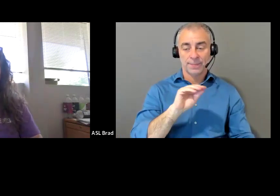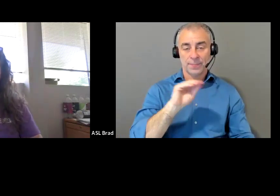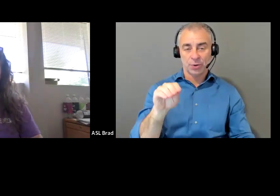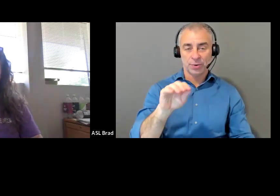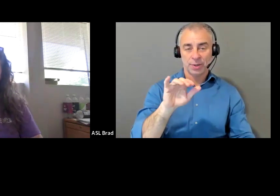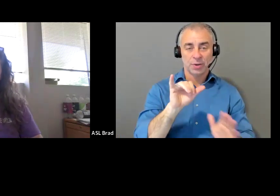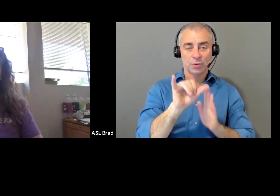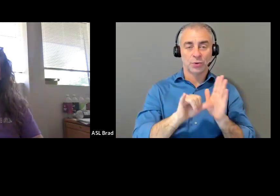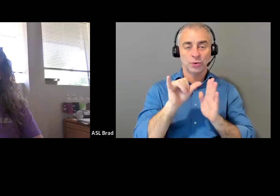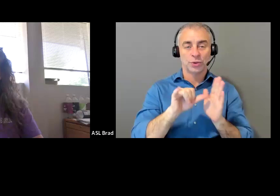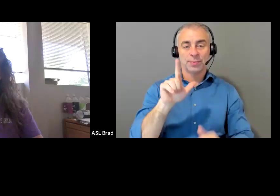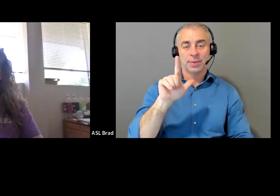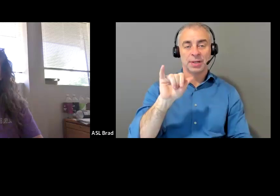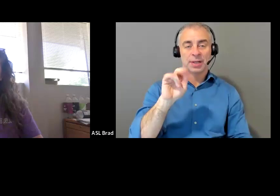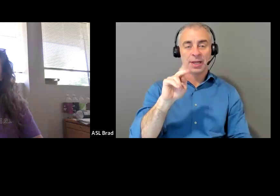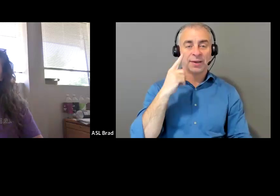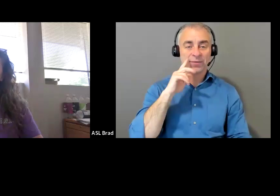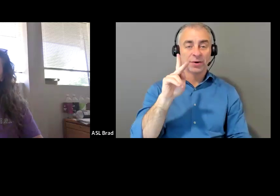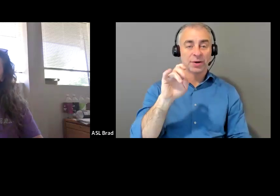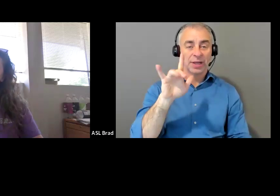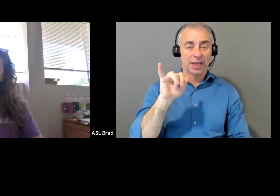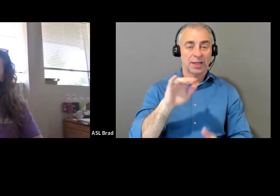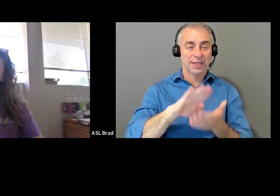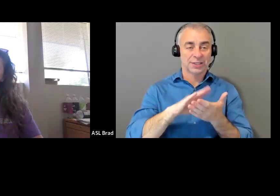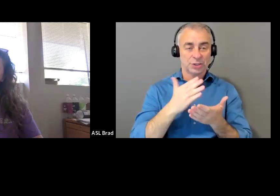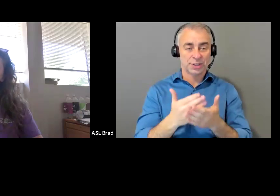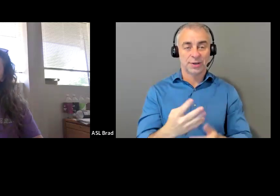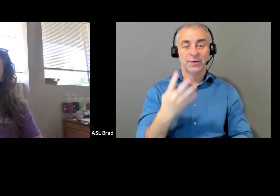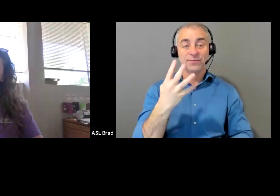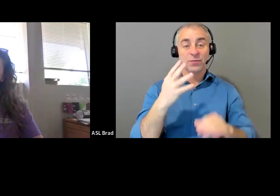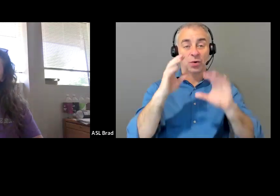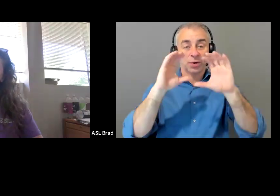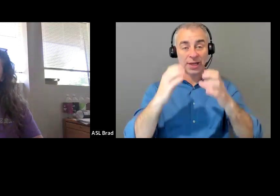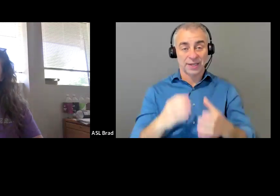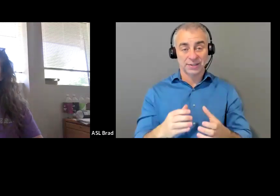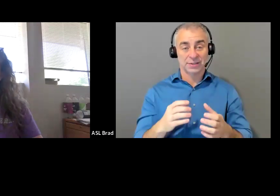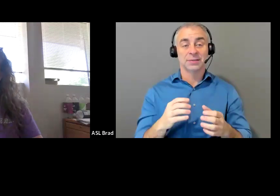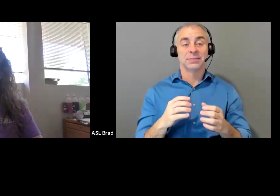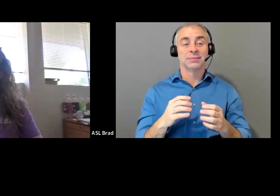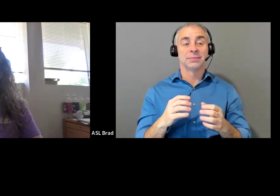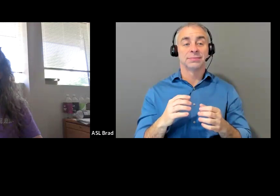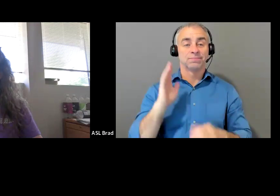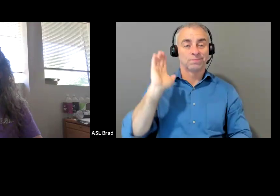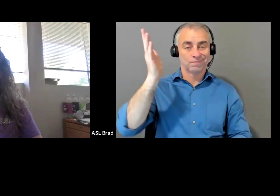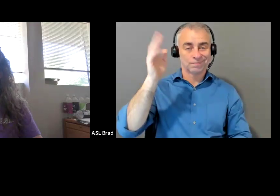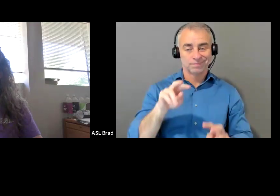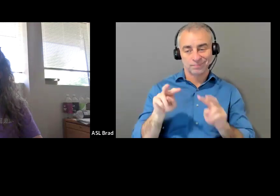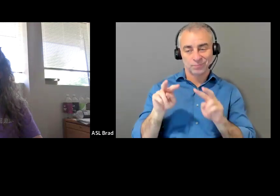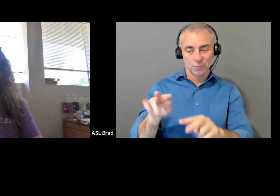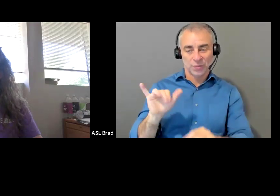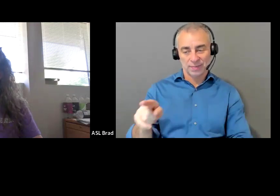link for the Kelly's Kitchen 4-course series. So please do check those out.